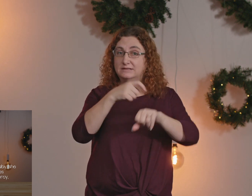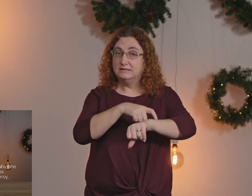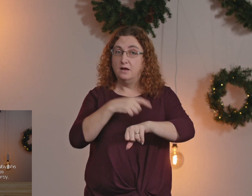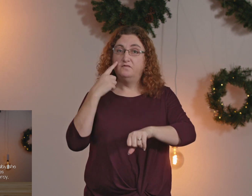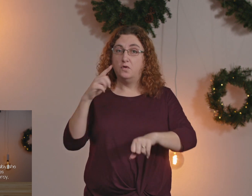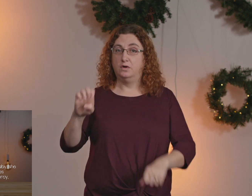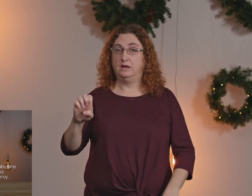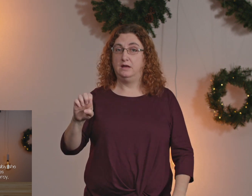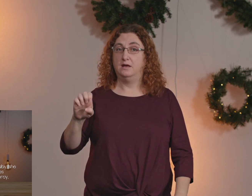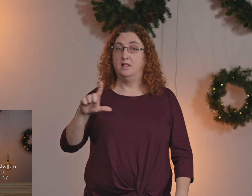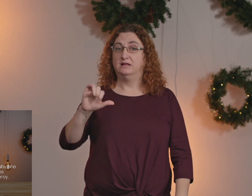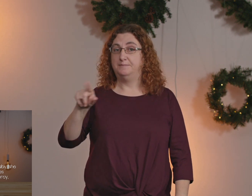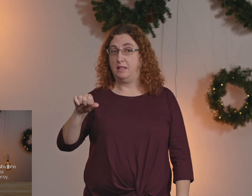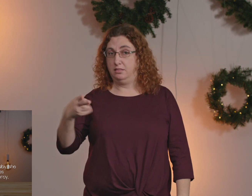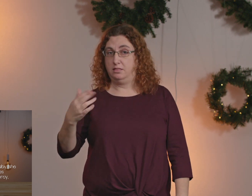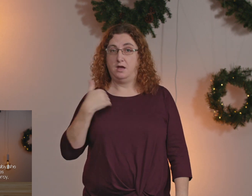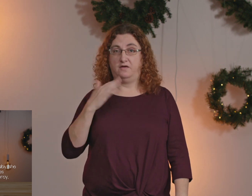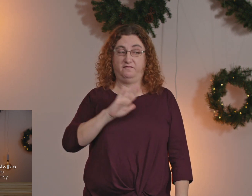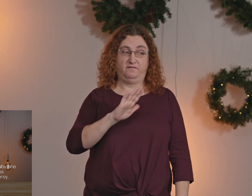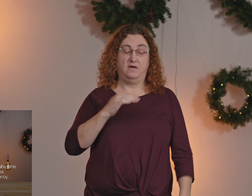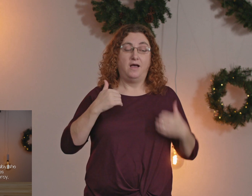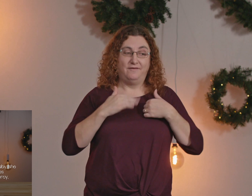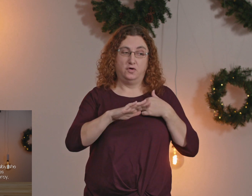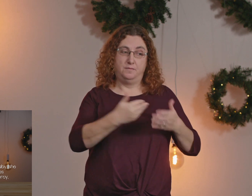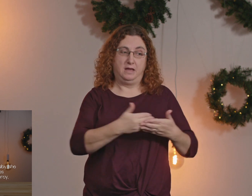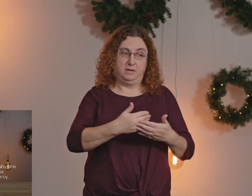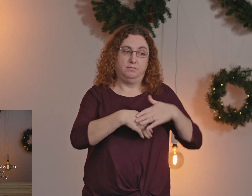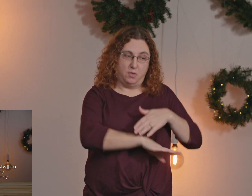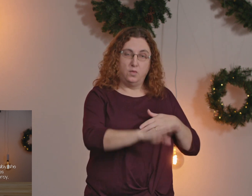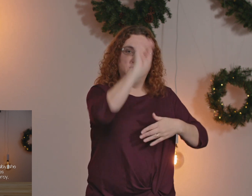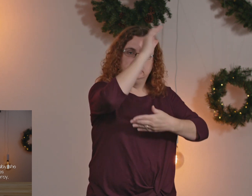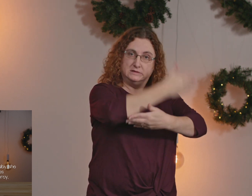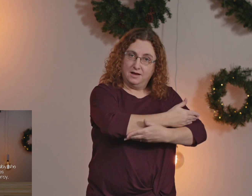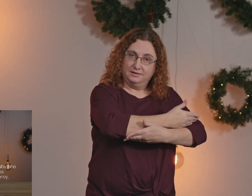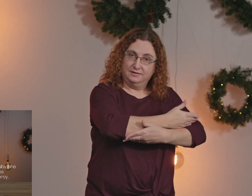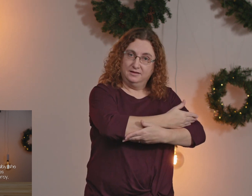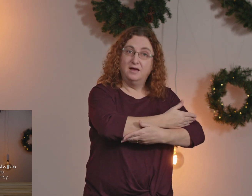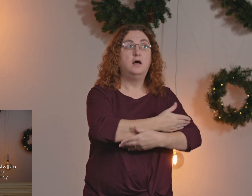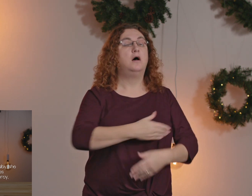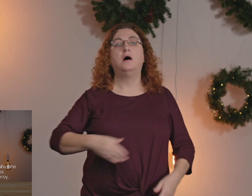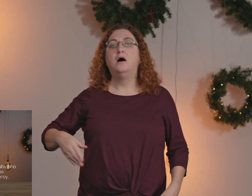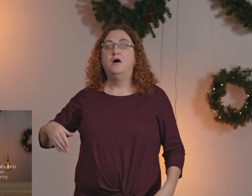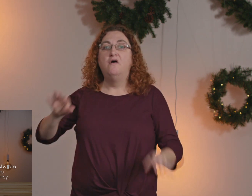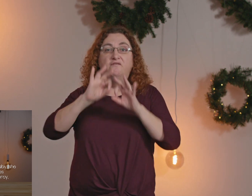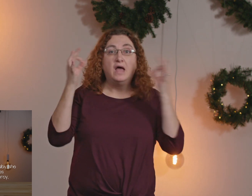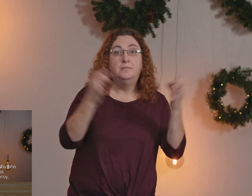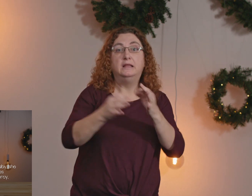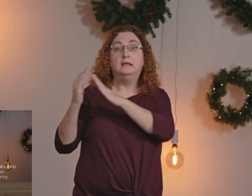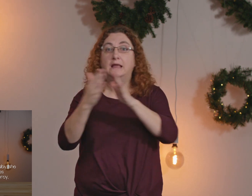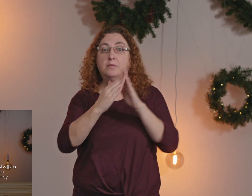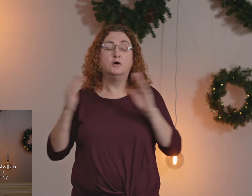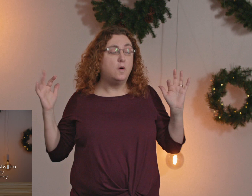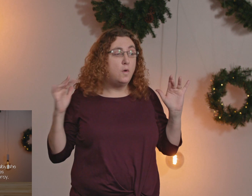Elizabeth to have her baby, she gave birth to a son. Her neighbors and relatives heard that the Lord had